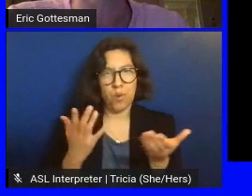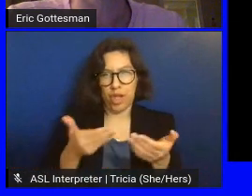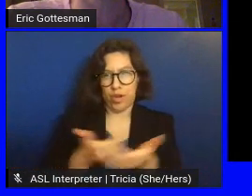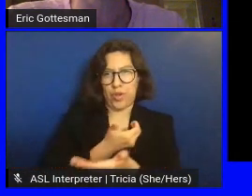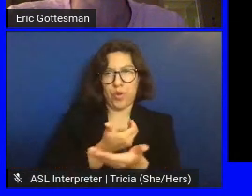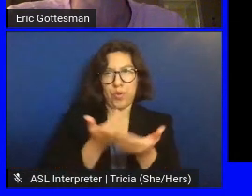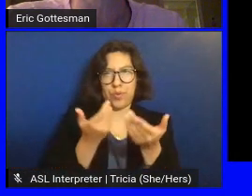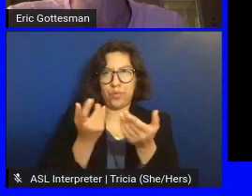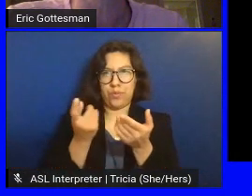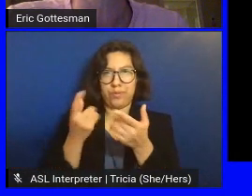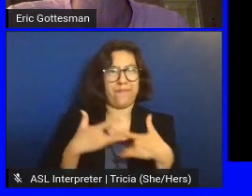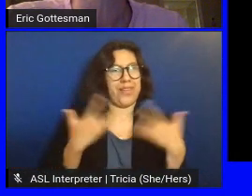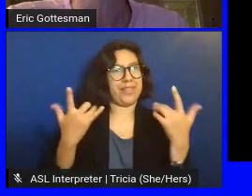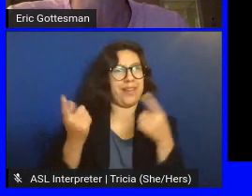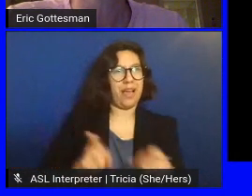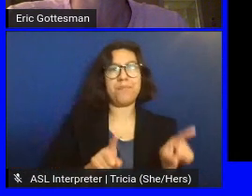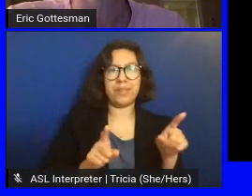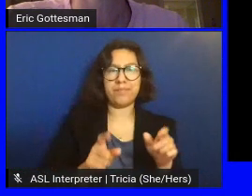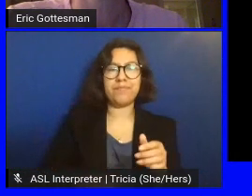things we can make.